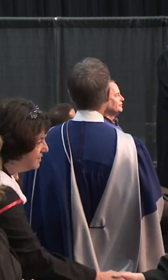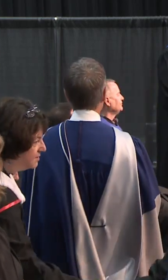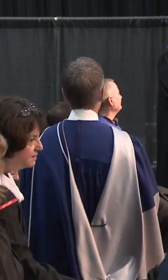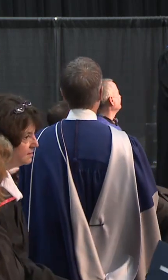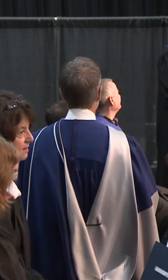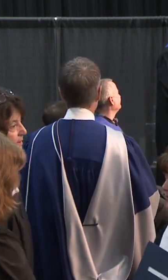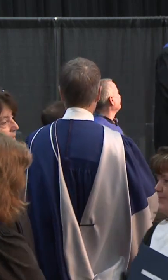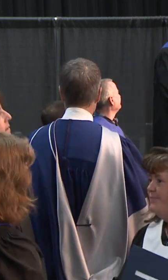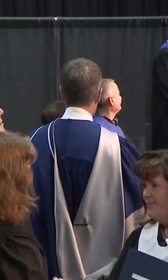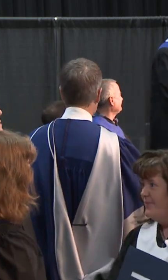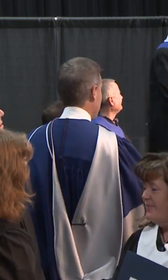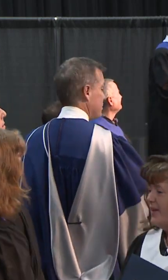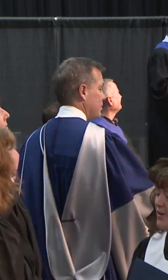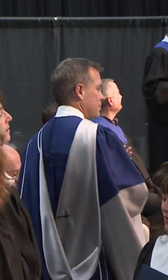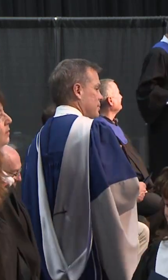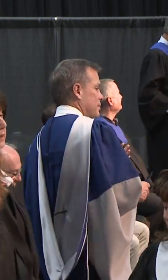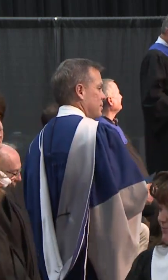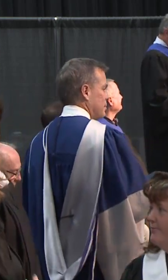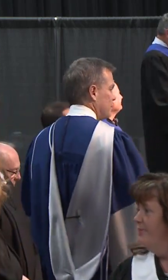Jacqueline Longmire.